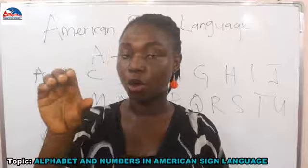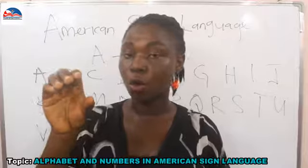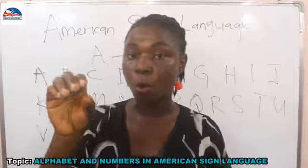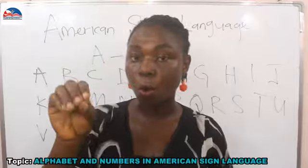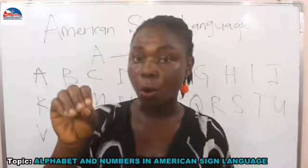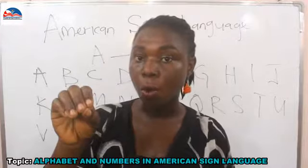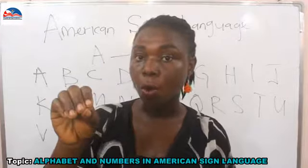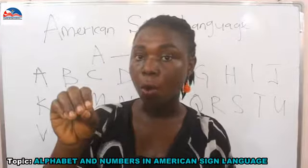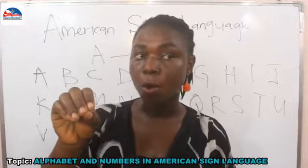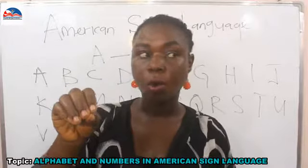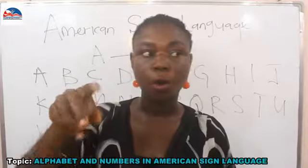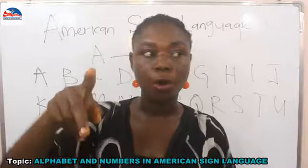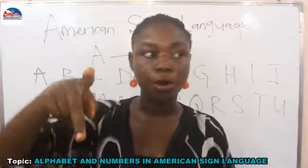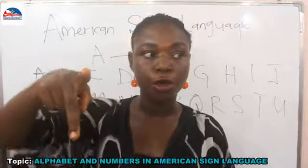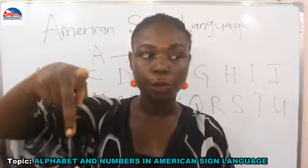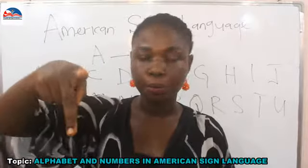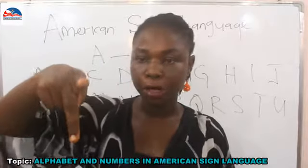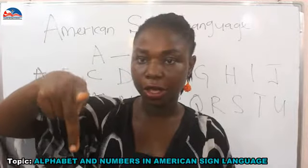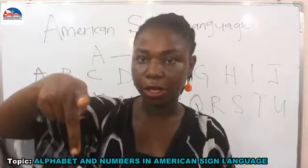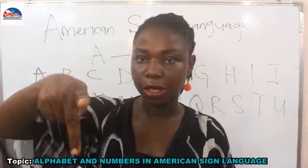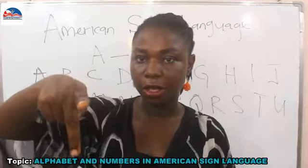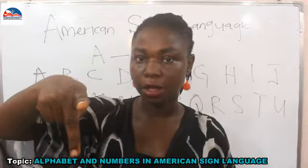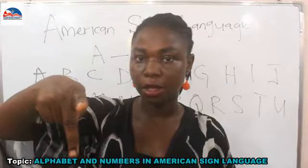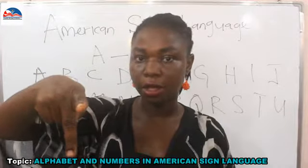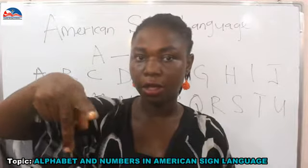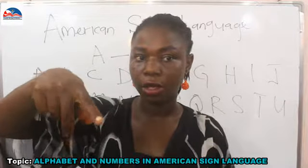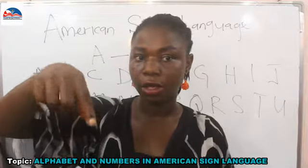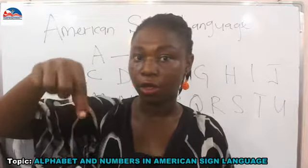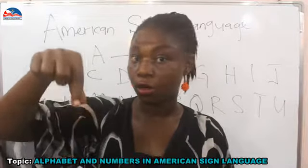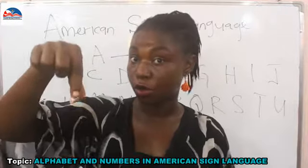O, your P, your Q,